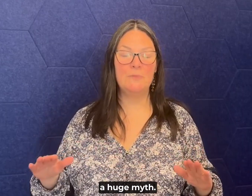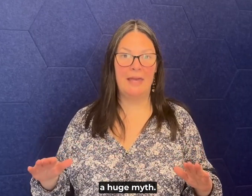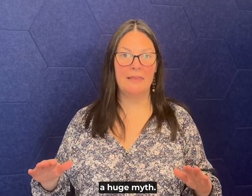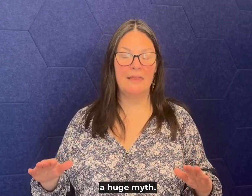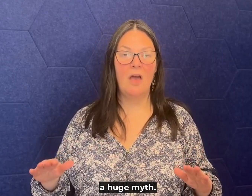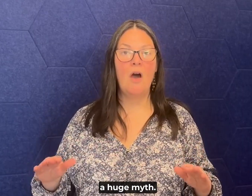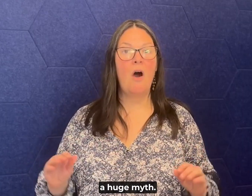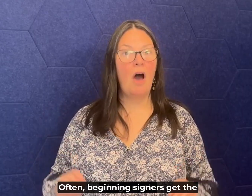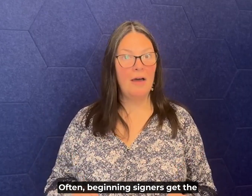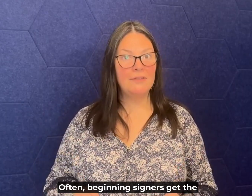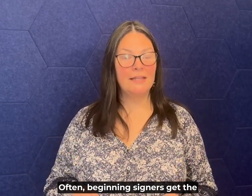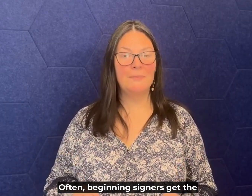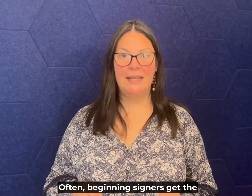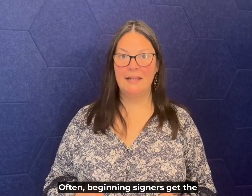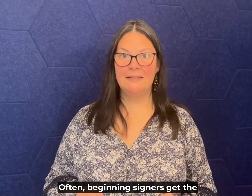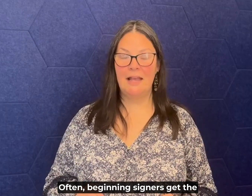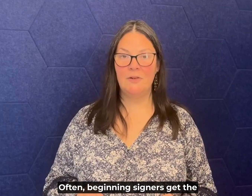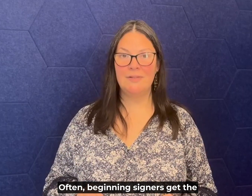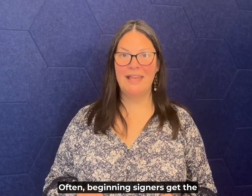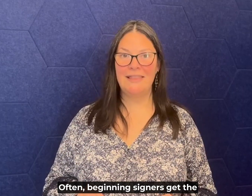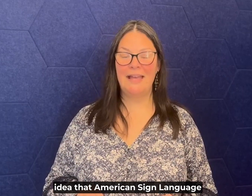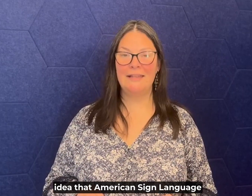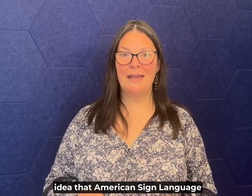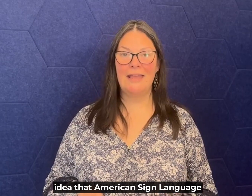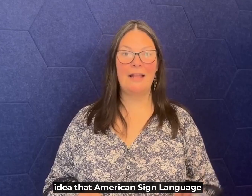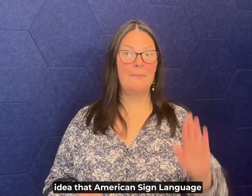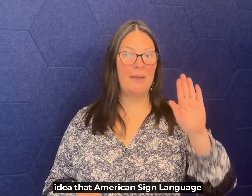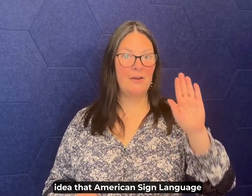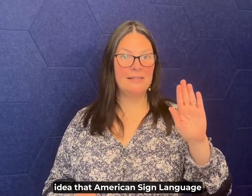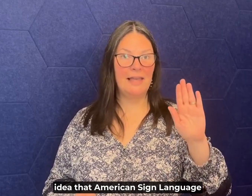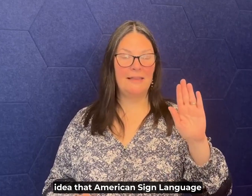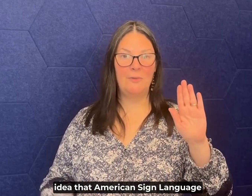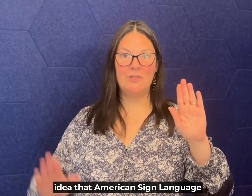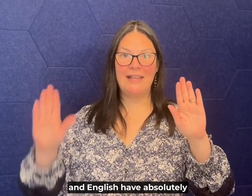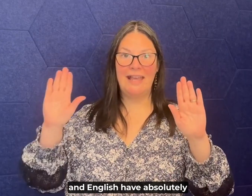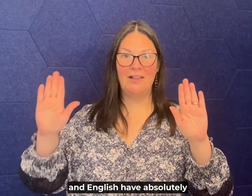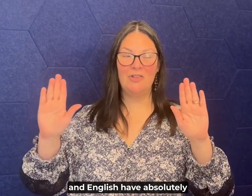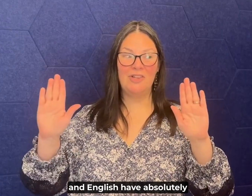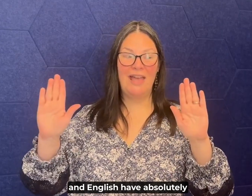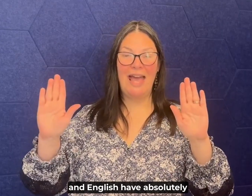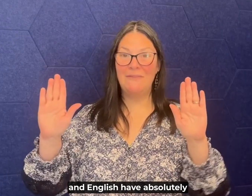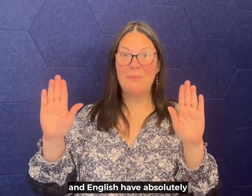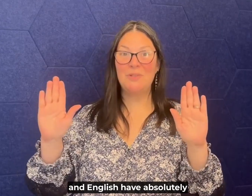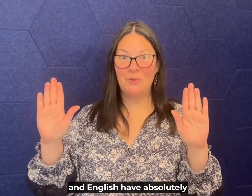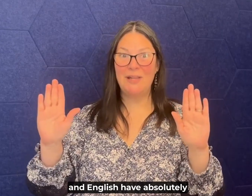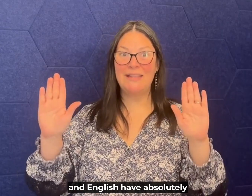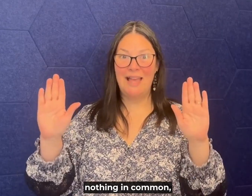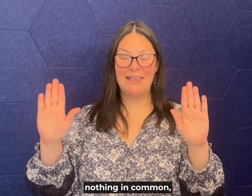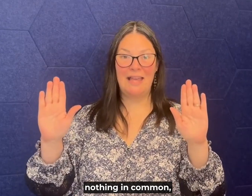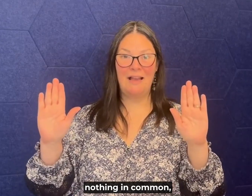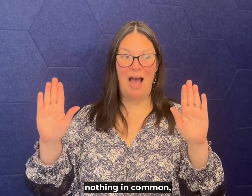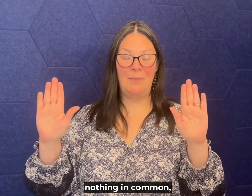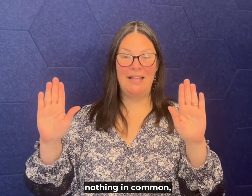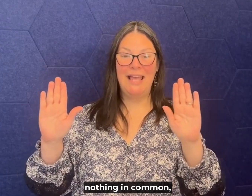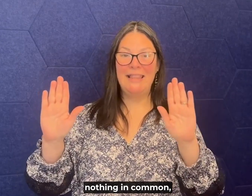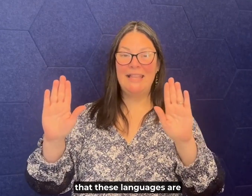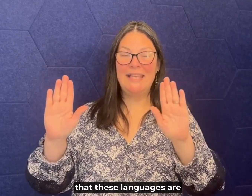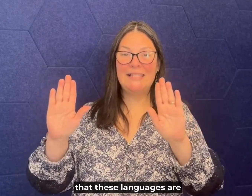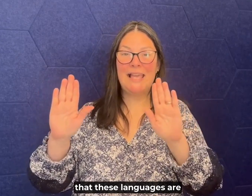myth. Often, beginning signers get the idea that American Sign Language and English have absolutely nothing in common, that these